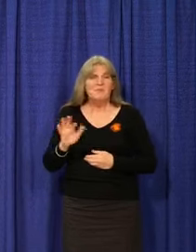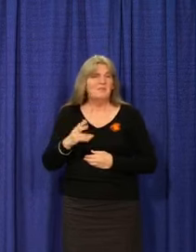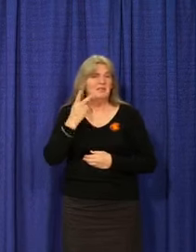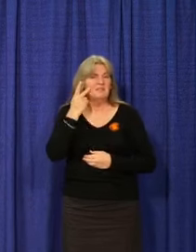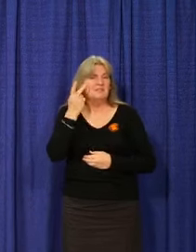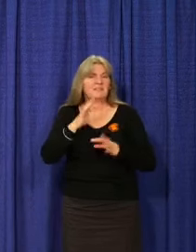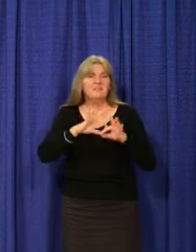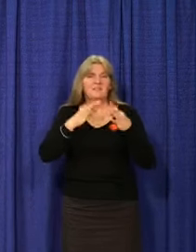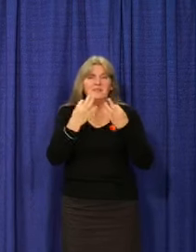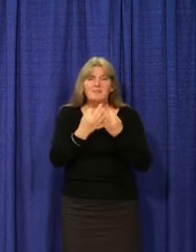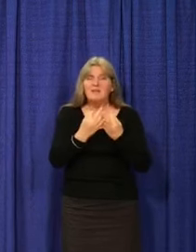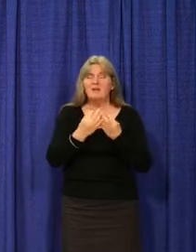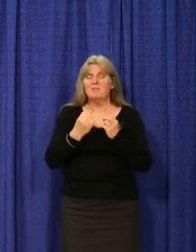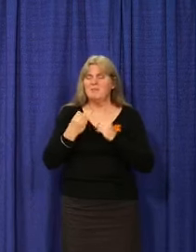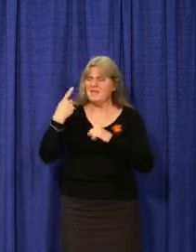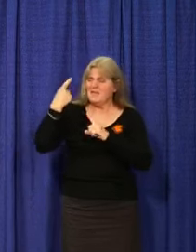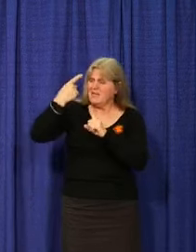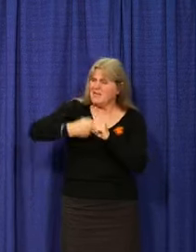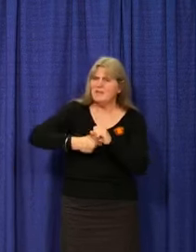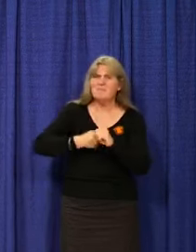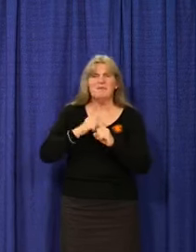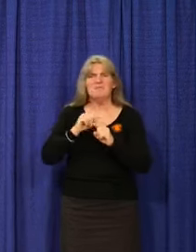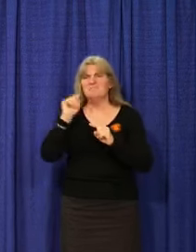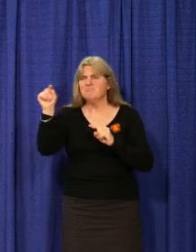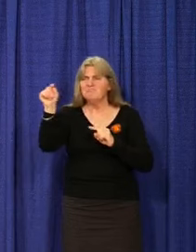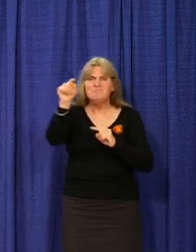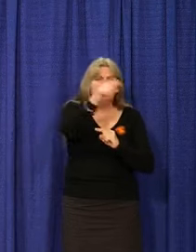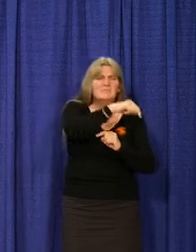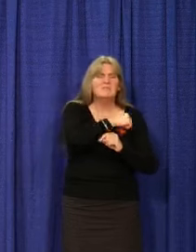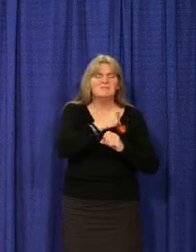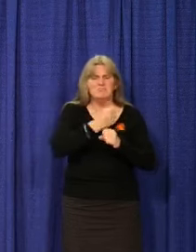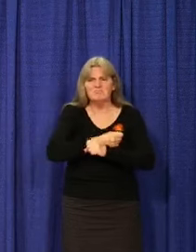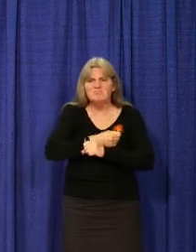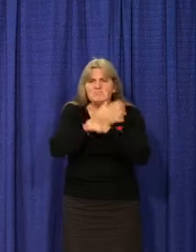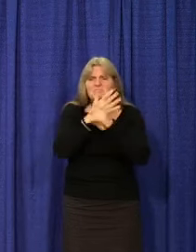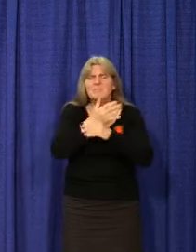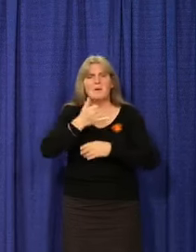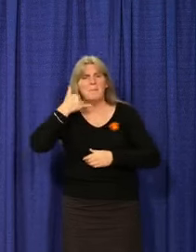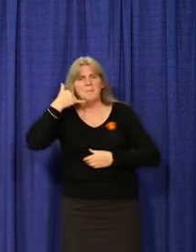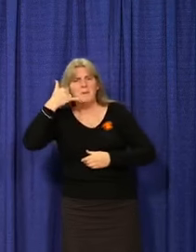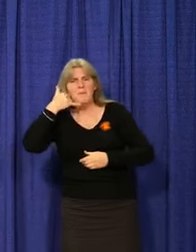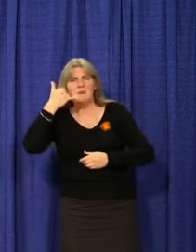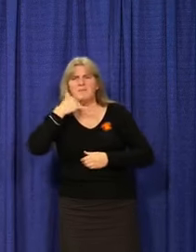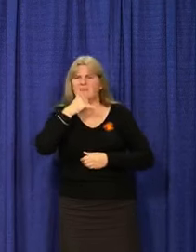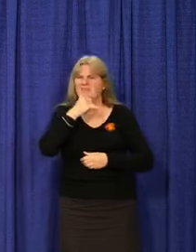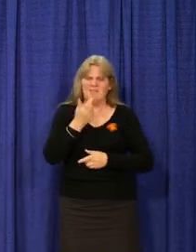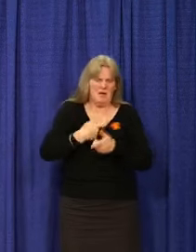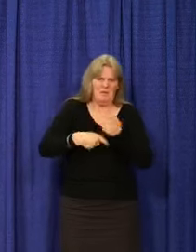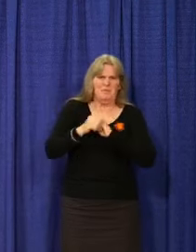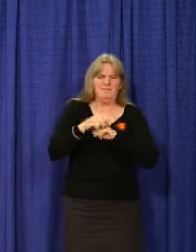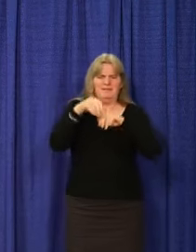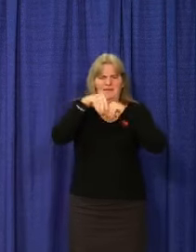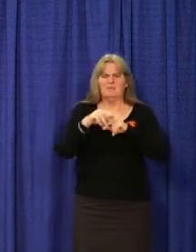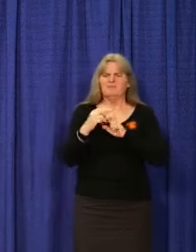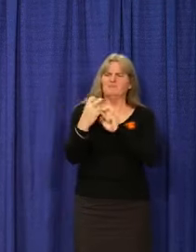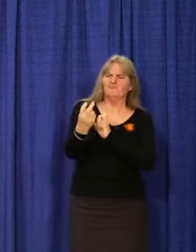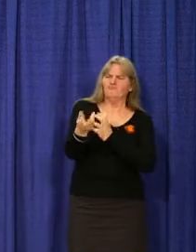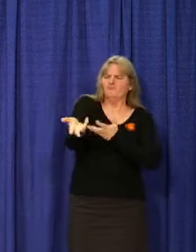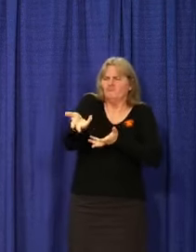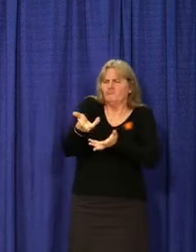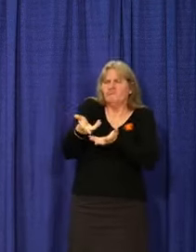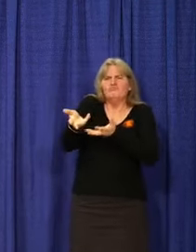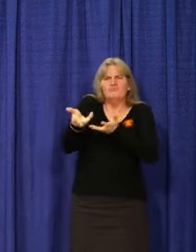extended families in many months, and connecting virtually and over the phone is no replacement for in-person